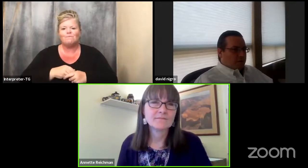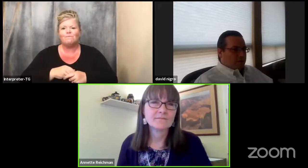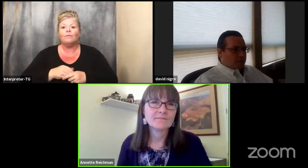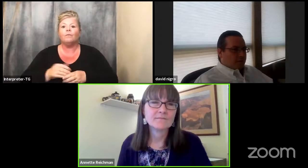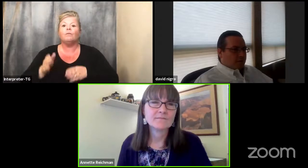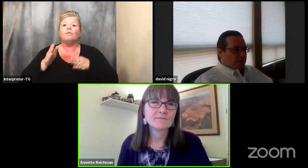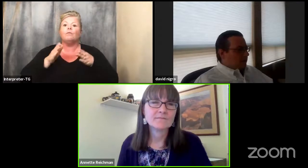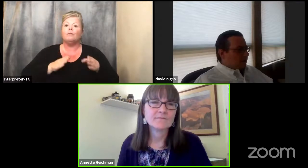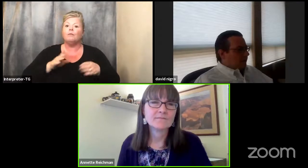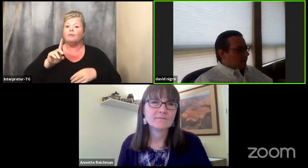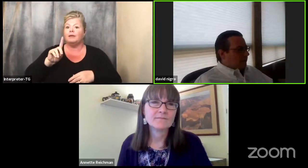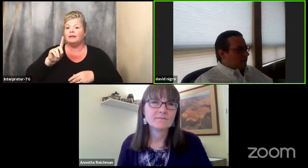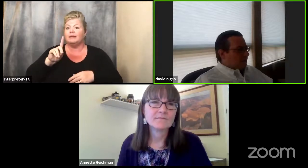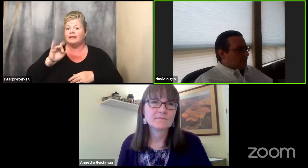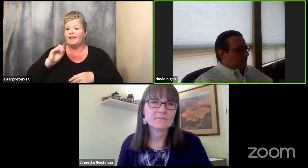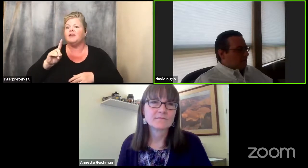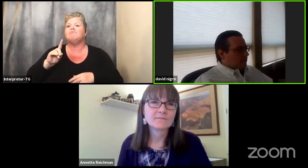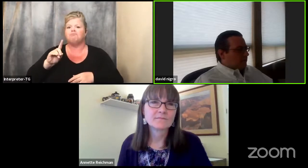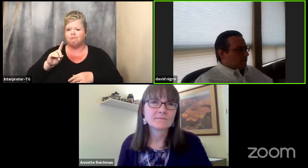Great.